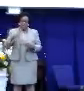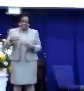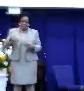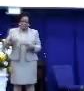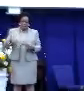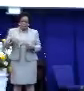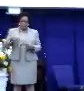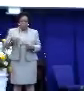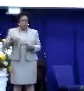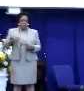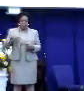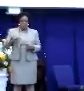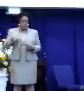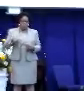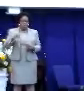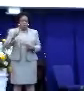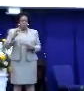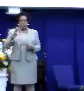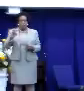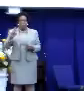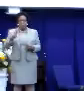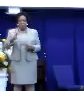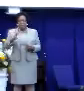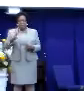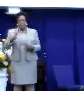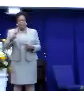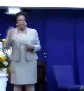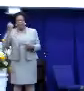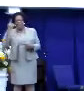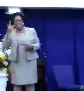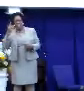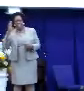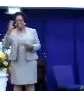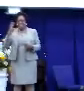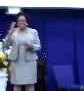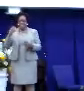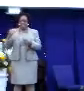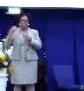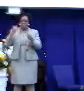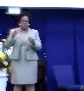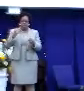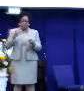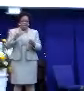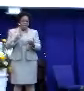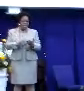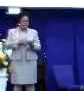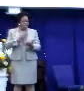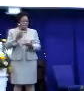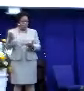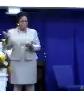power because I was trying to understand the sixth power. And some of you will